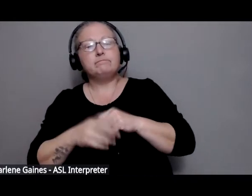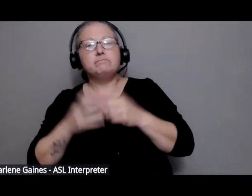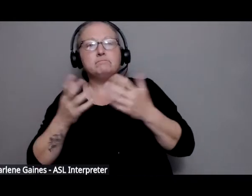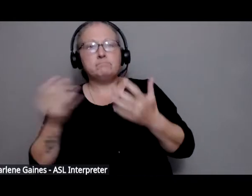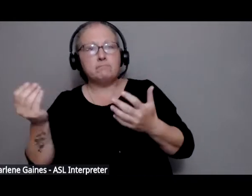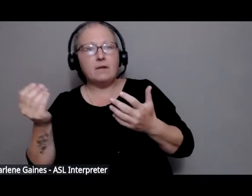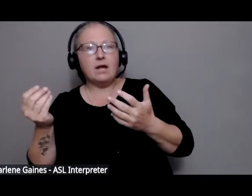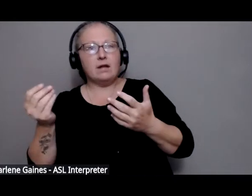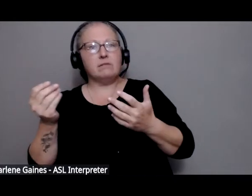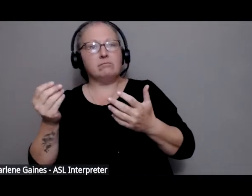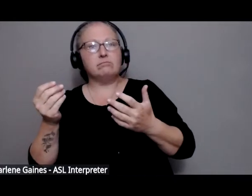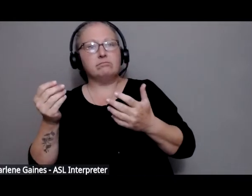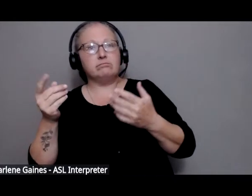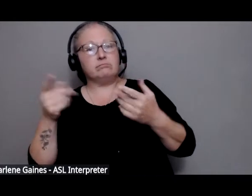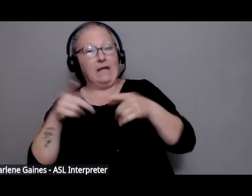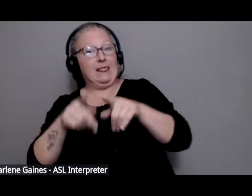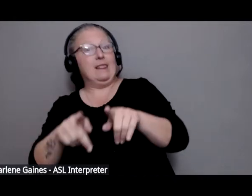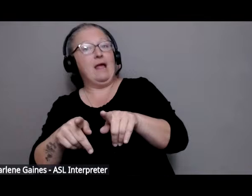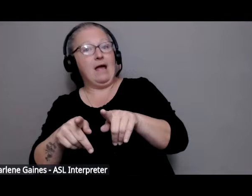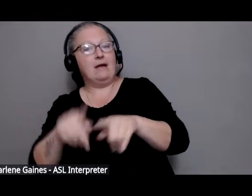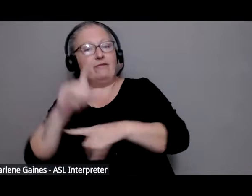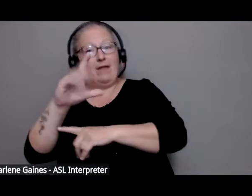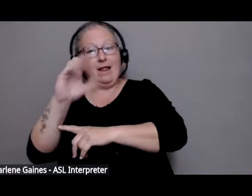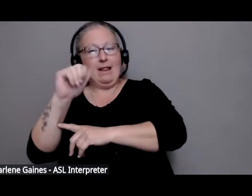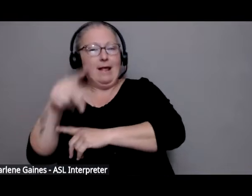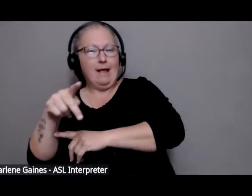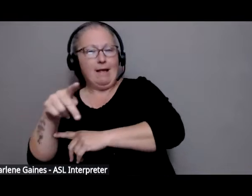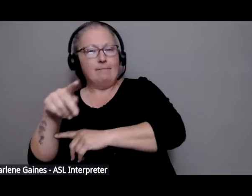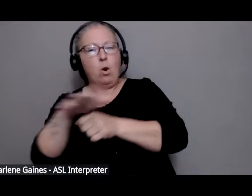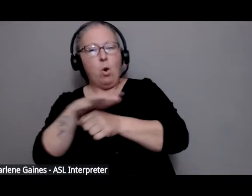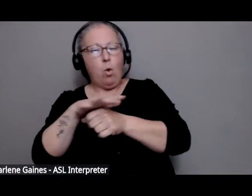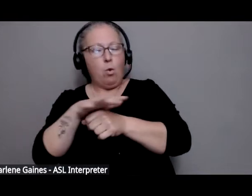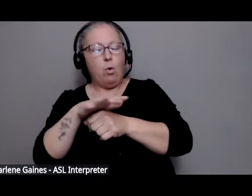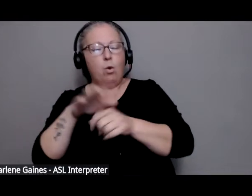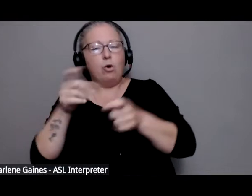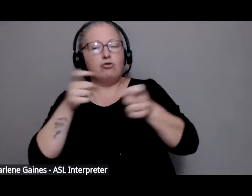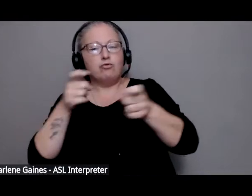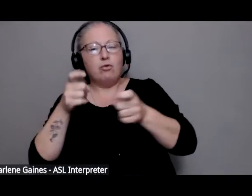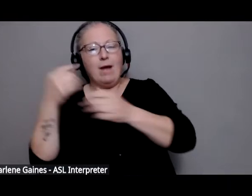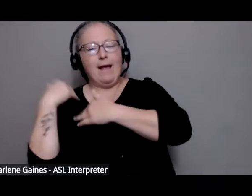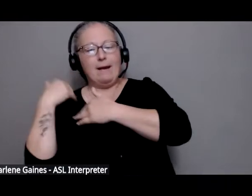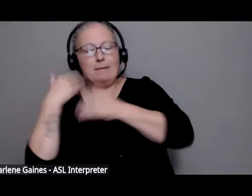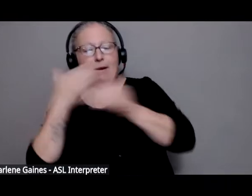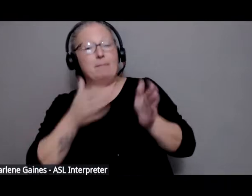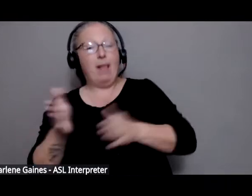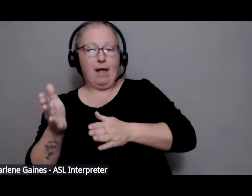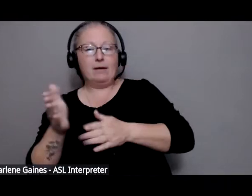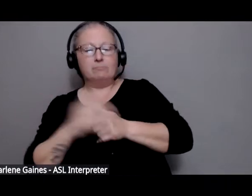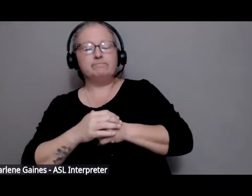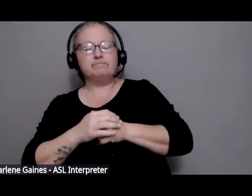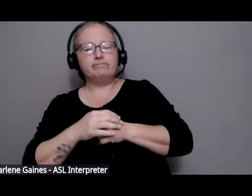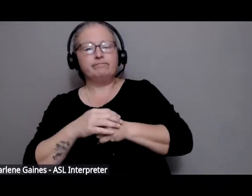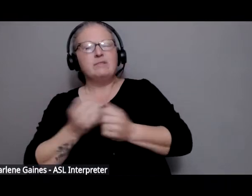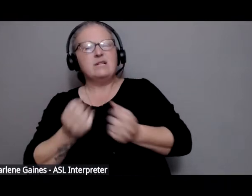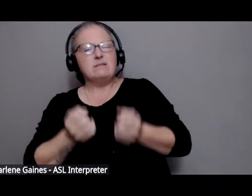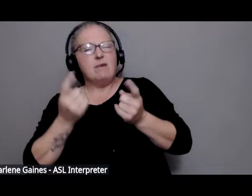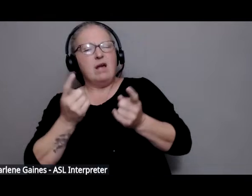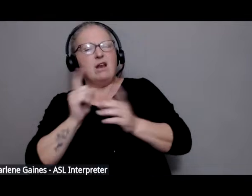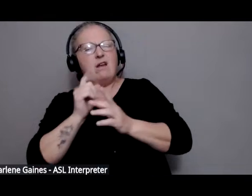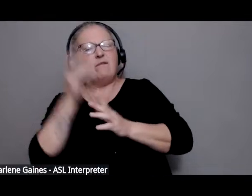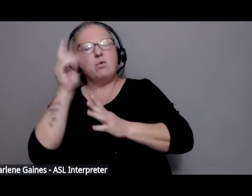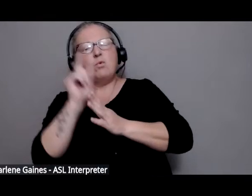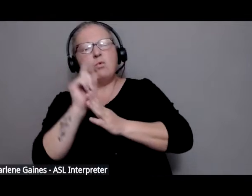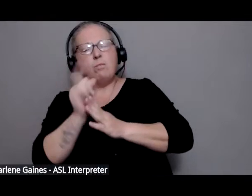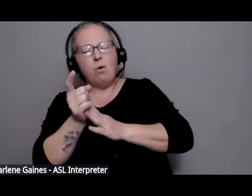and that are aligned to the LCAP, or our local control accountability plan. And I want to spend a few moments just kind of